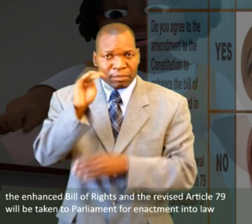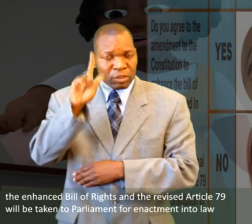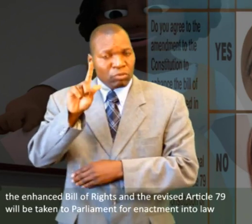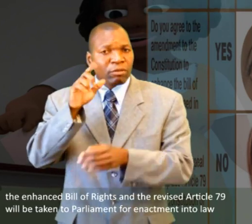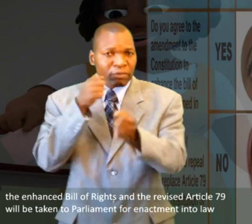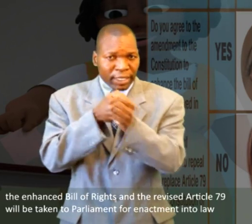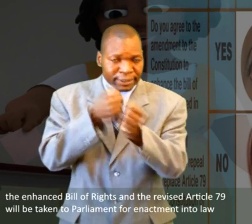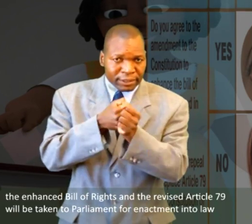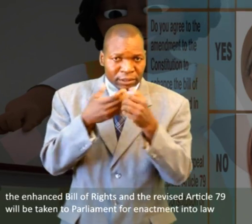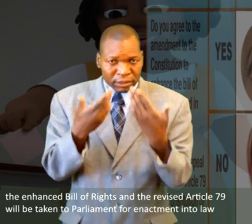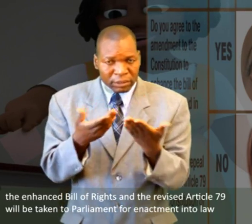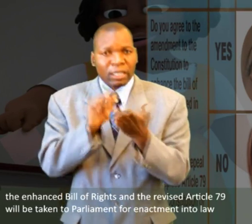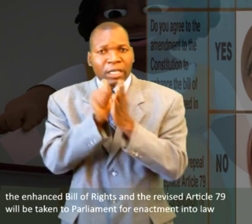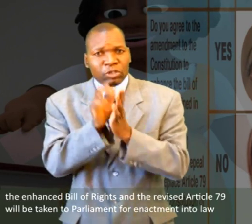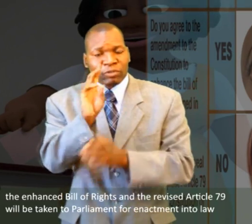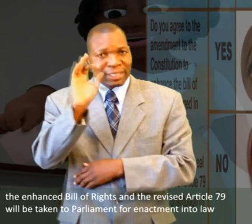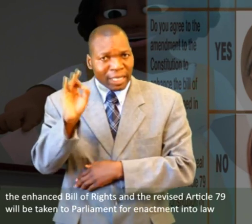to Parliament for enactment into law.